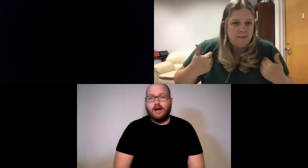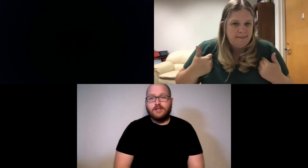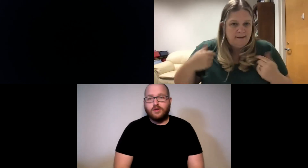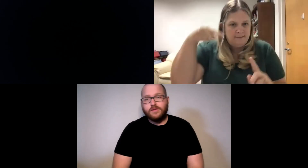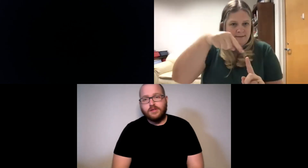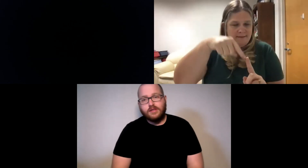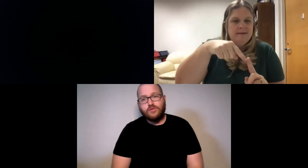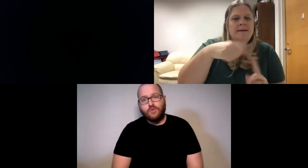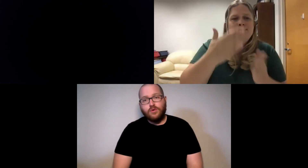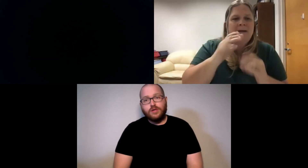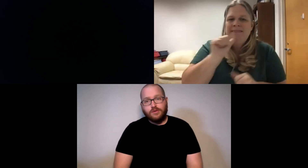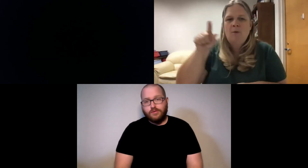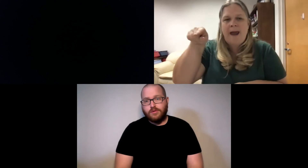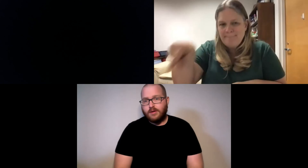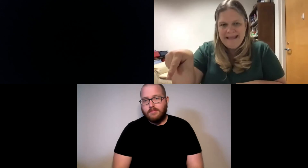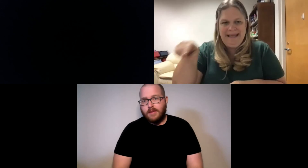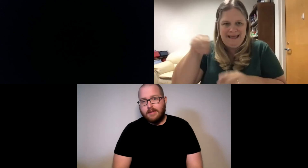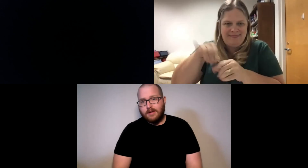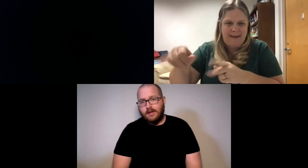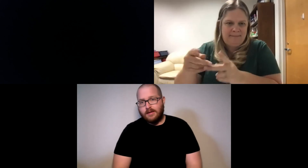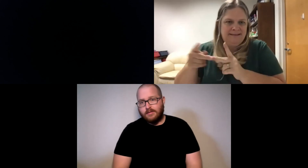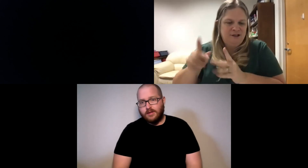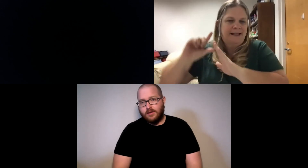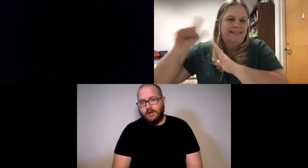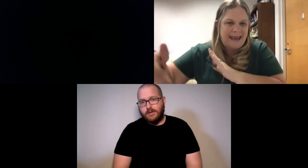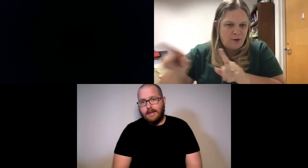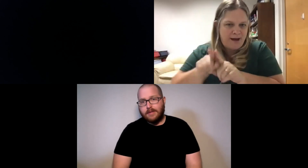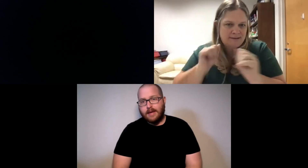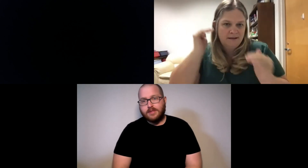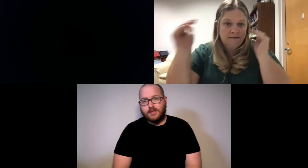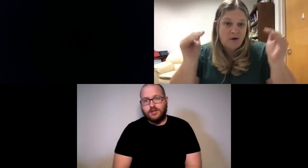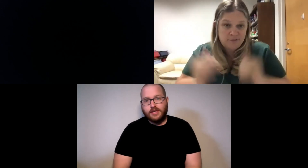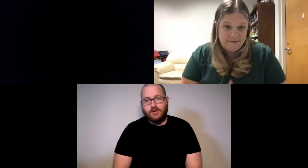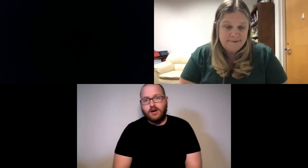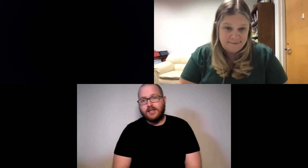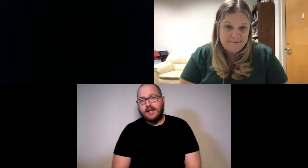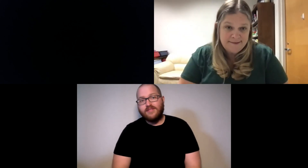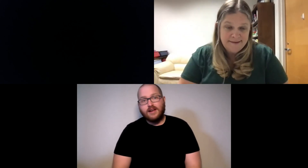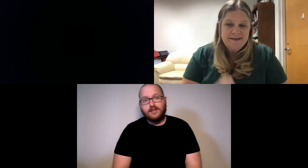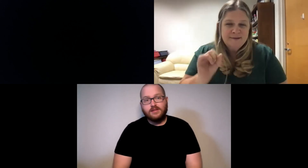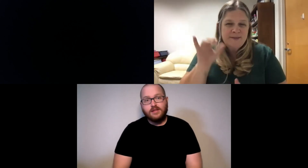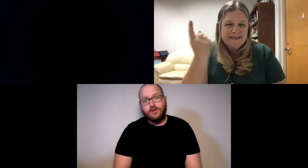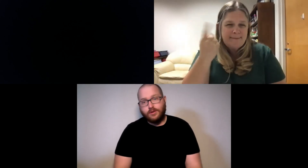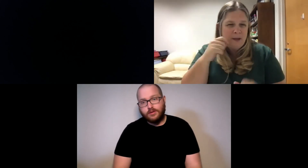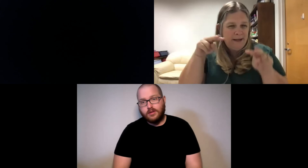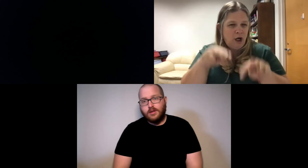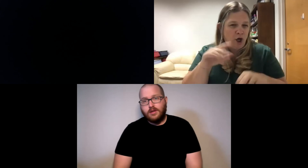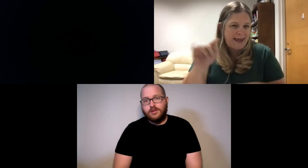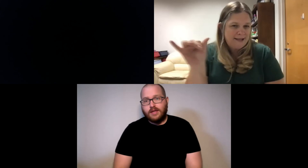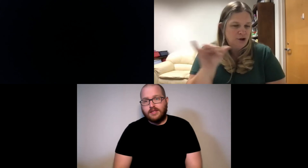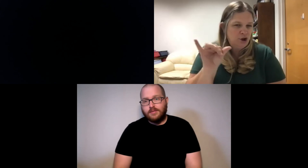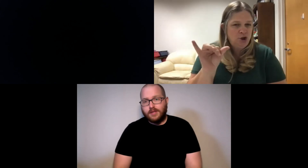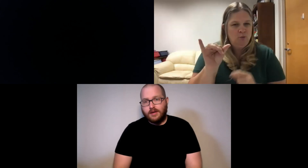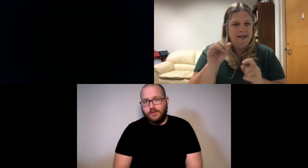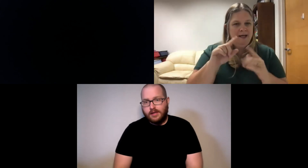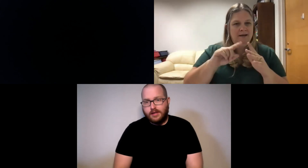and provide services for the youth, maybe they would not be in that position later on in life as an adult. So